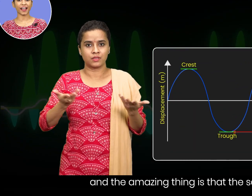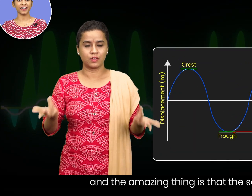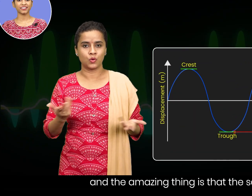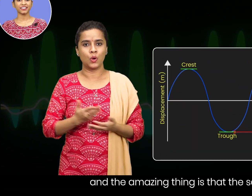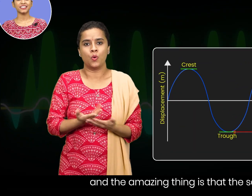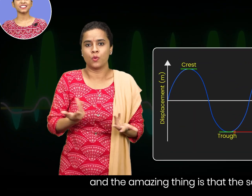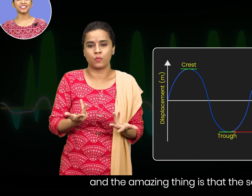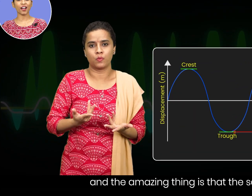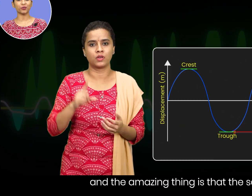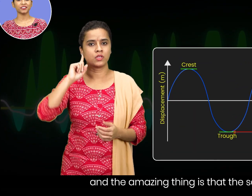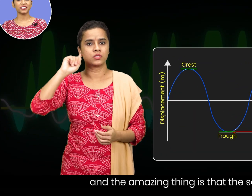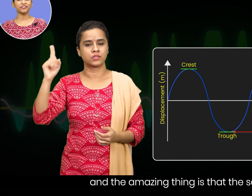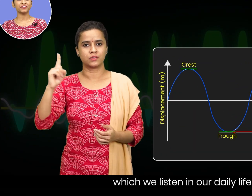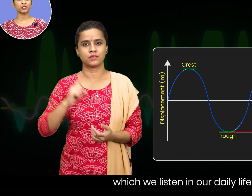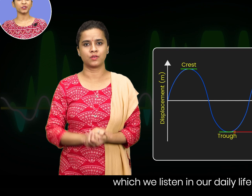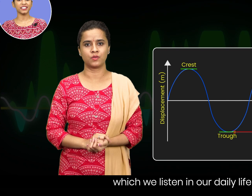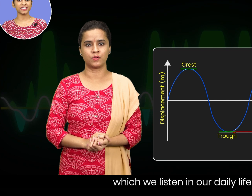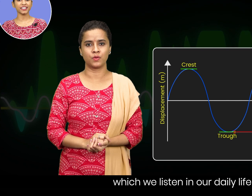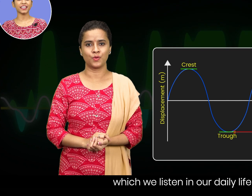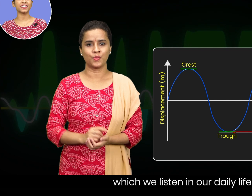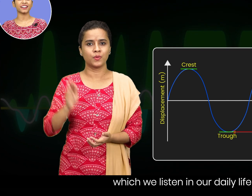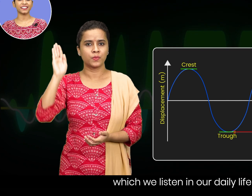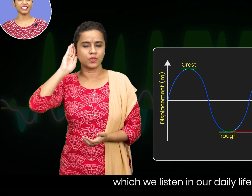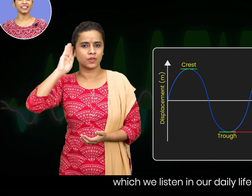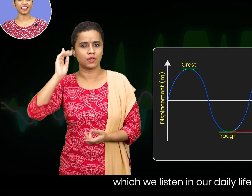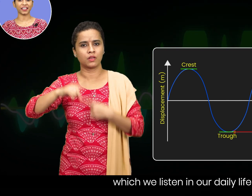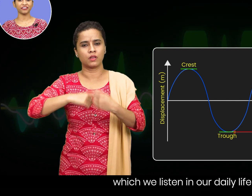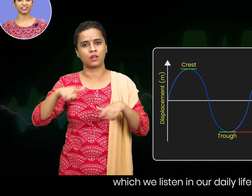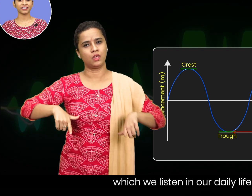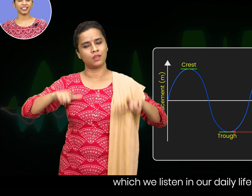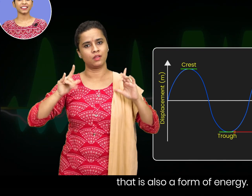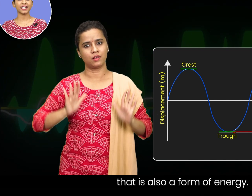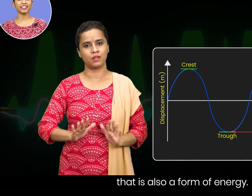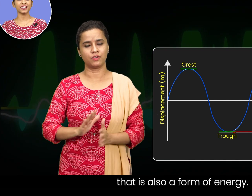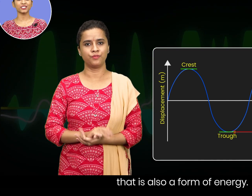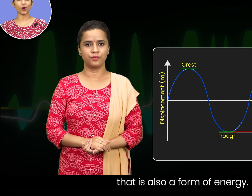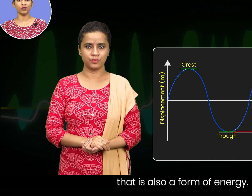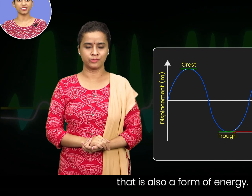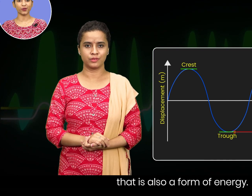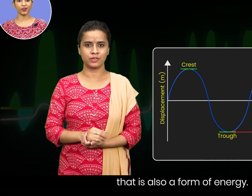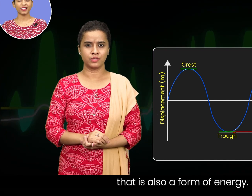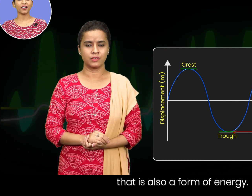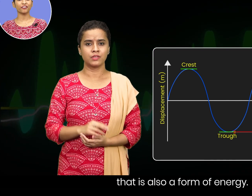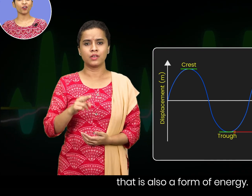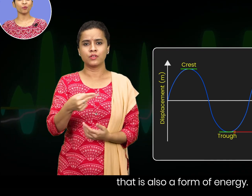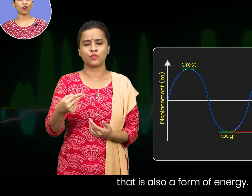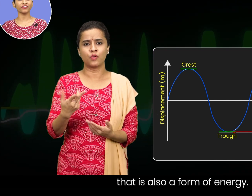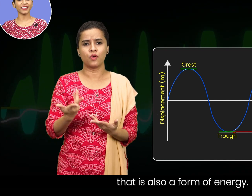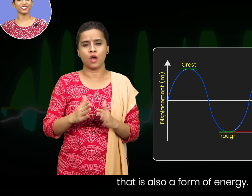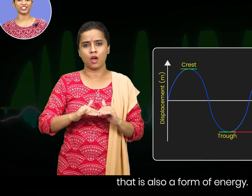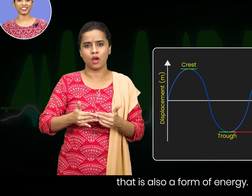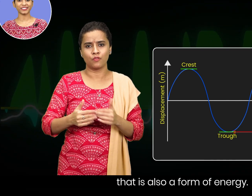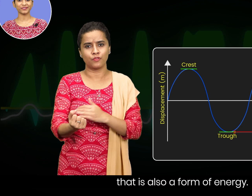is that the sound which we listen in our daily life, that is also a form